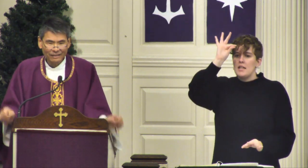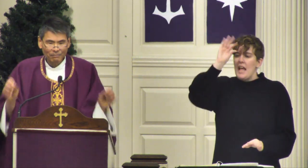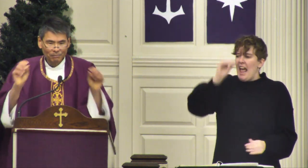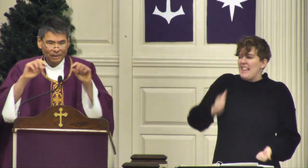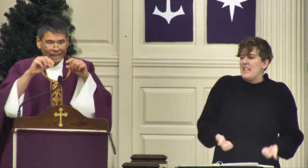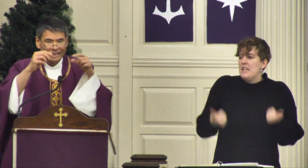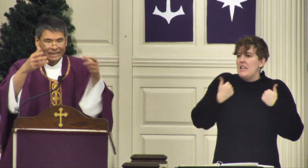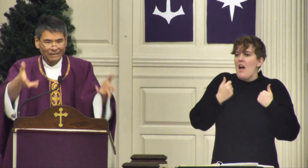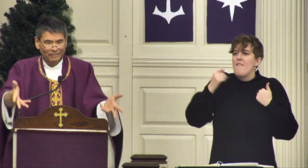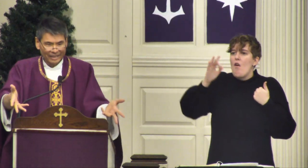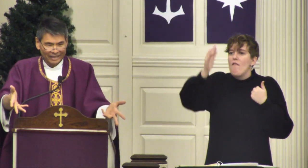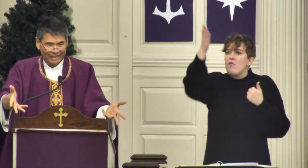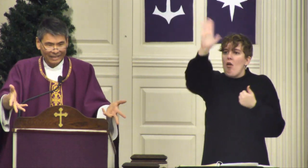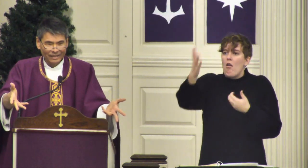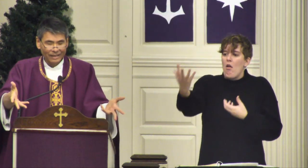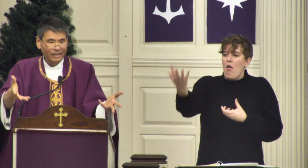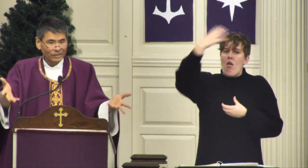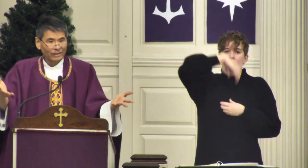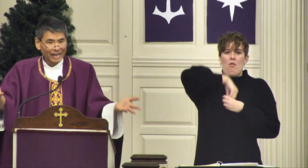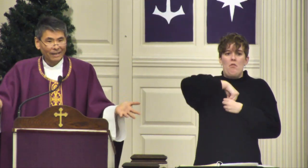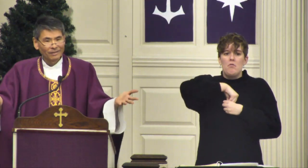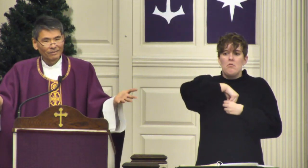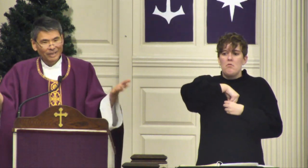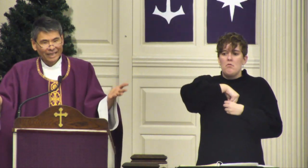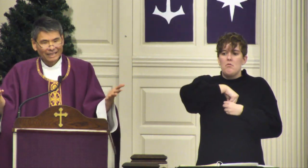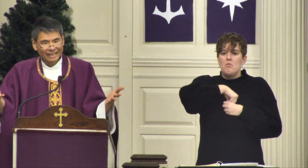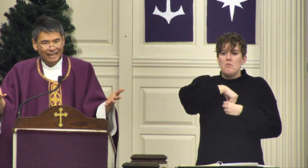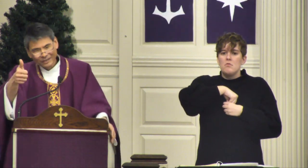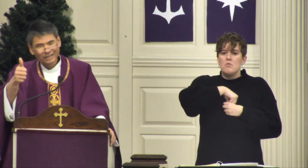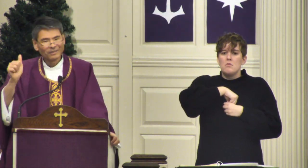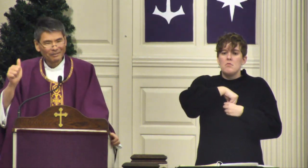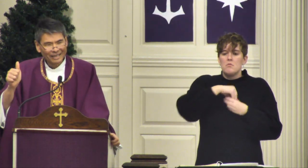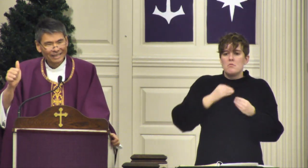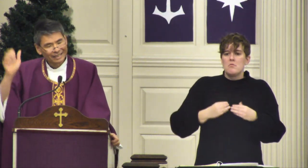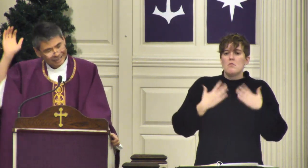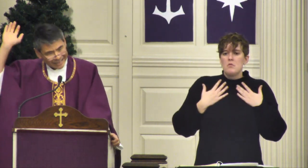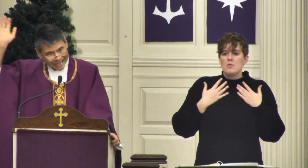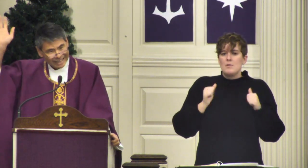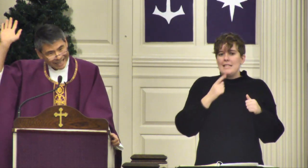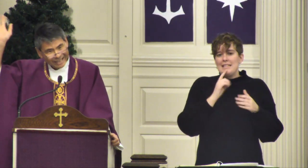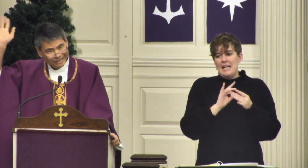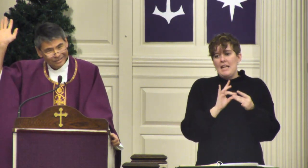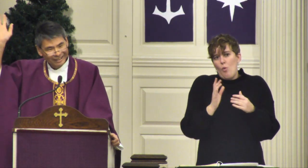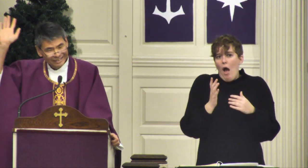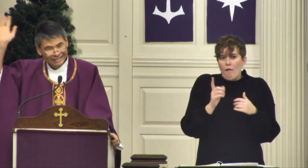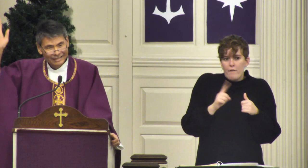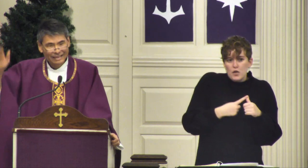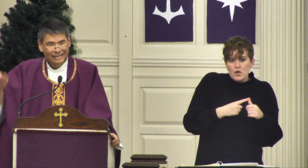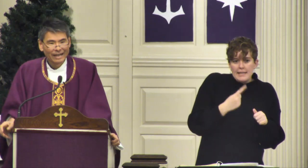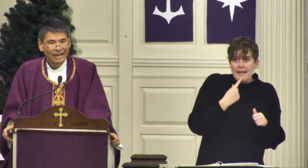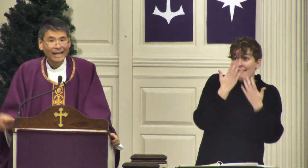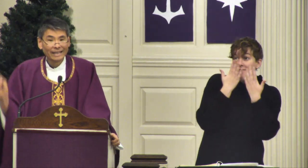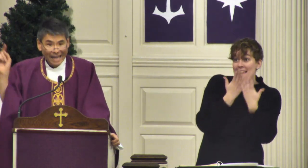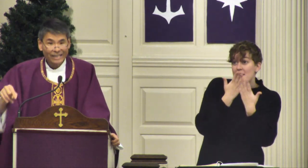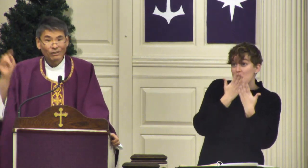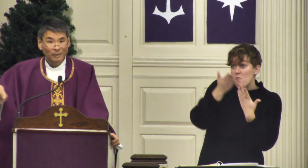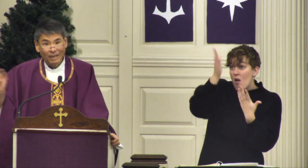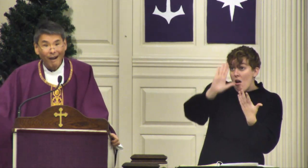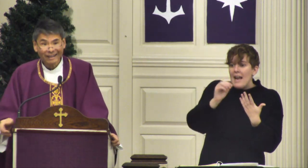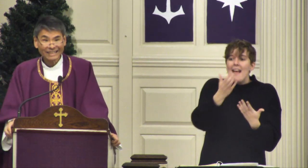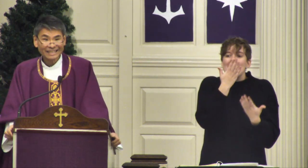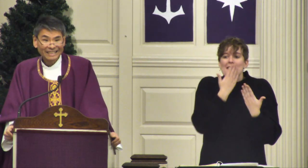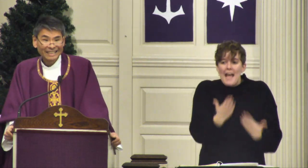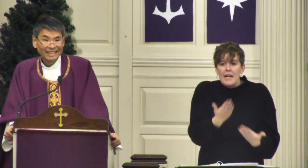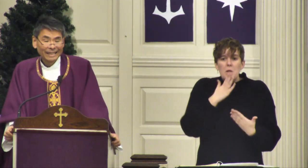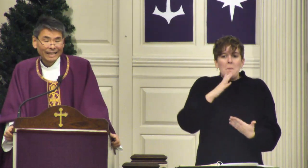God placed in me, so that we can say, well, first of all, we can say, thank you, God, and thank you